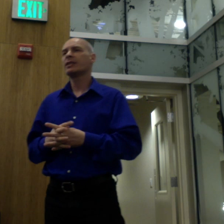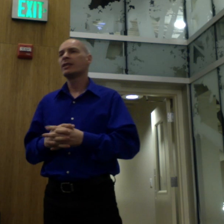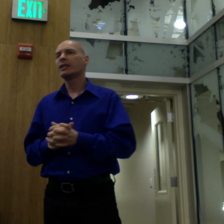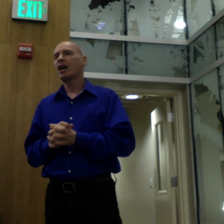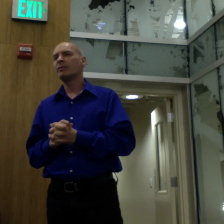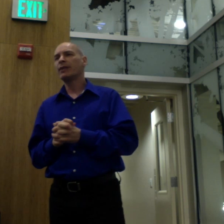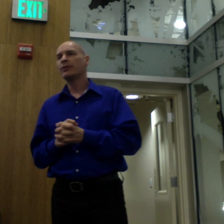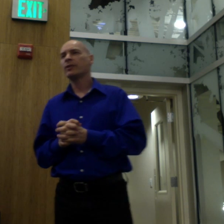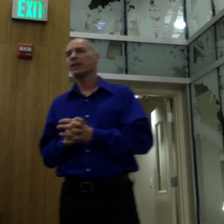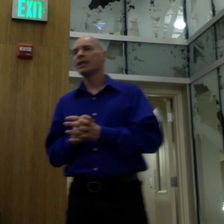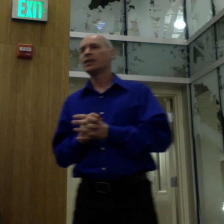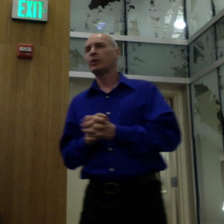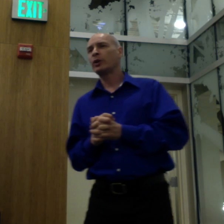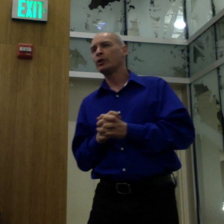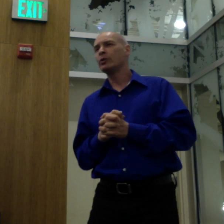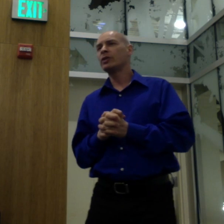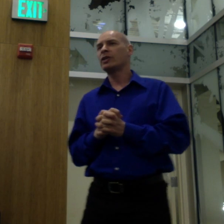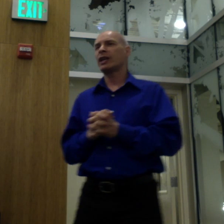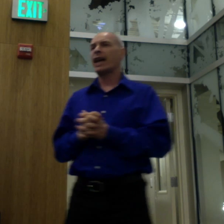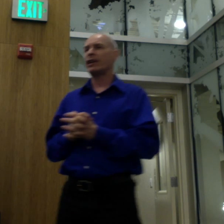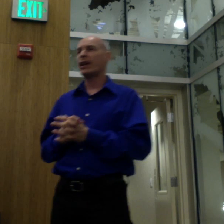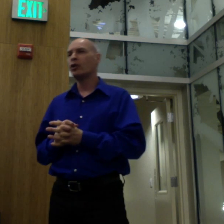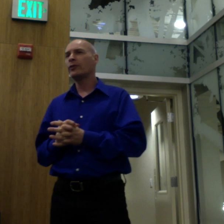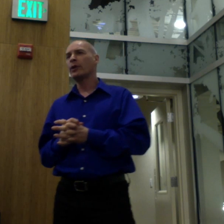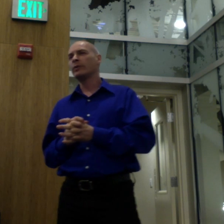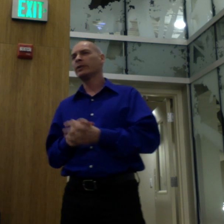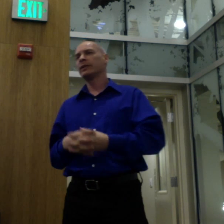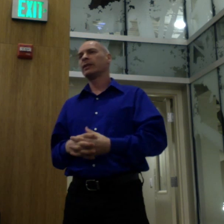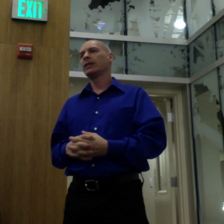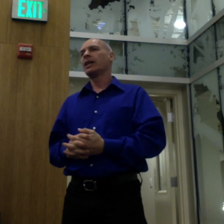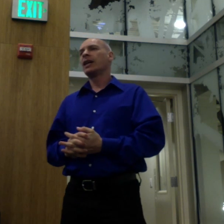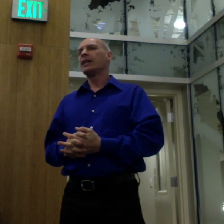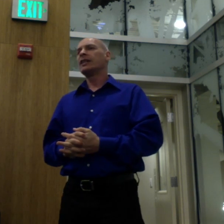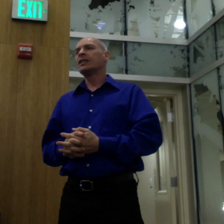curious. I'm deaf, so I don't use an analog phone.